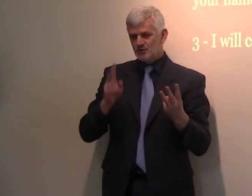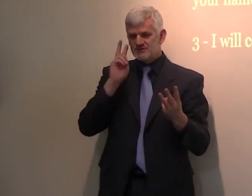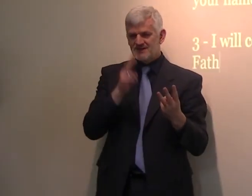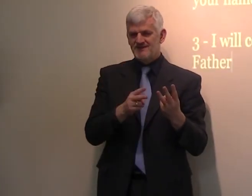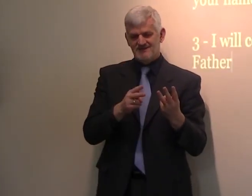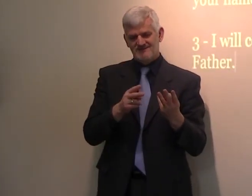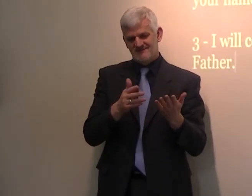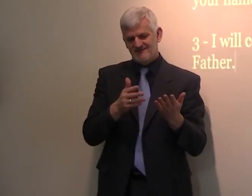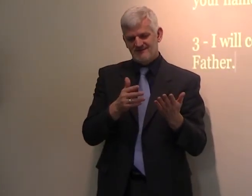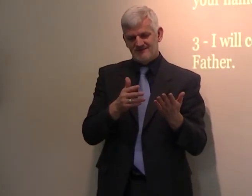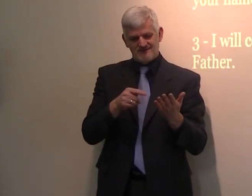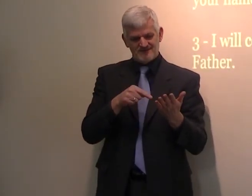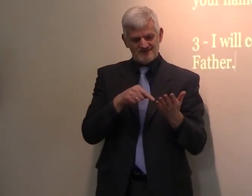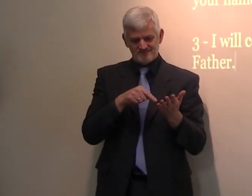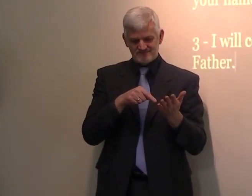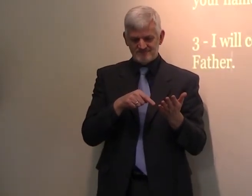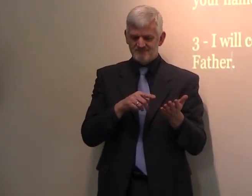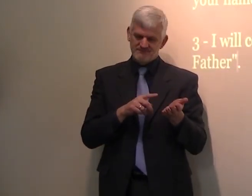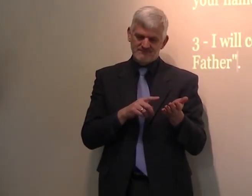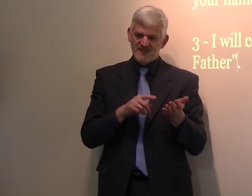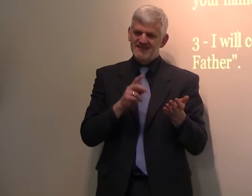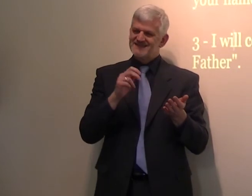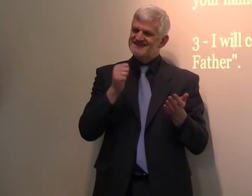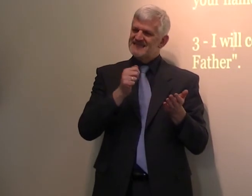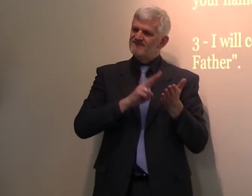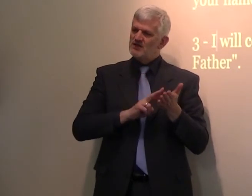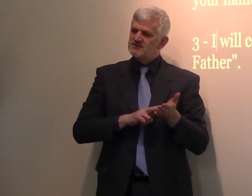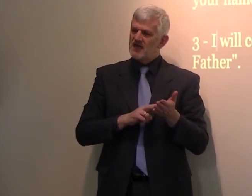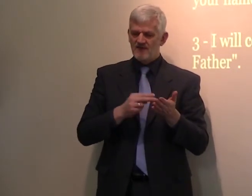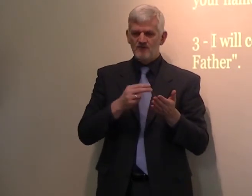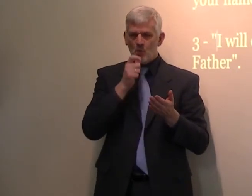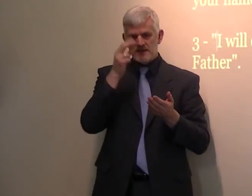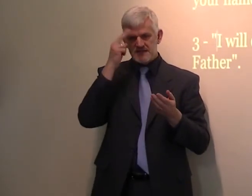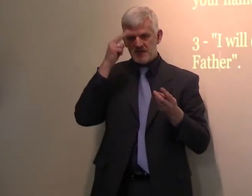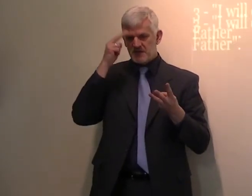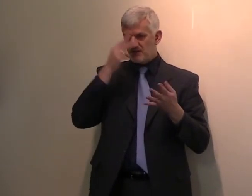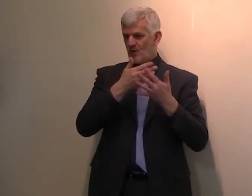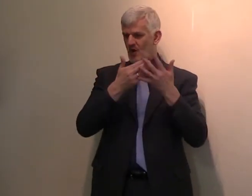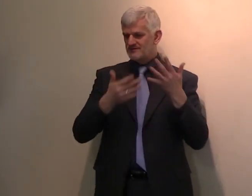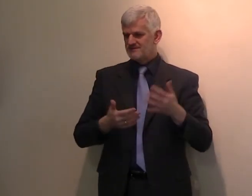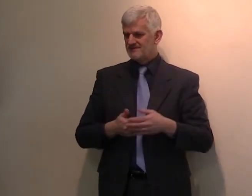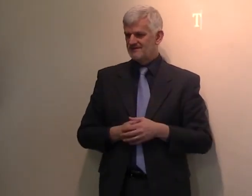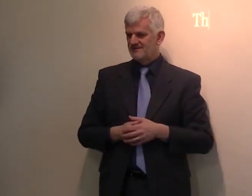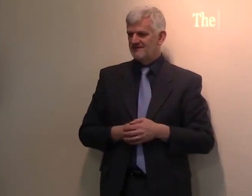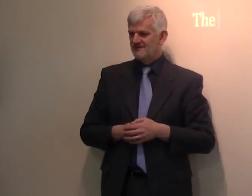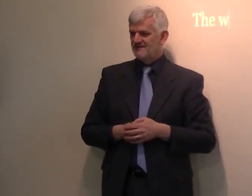in just the six verses. Just six verses, but so many. Leitmotiv is that the word name is mentioned so many